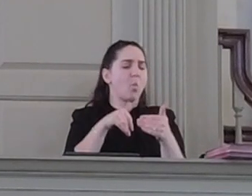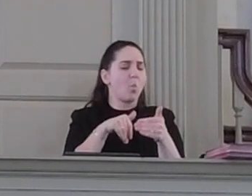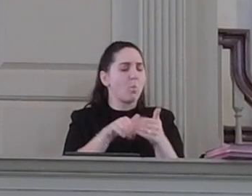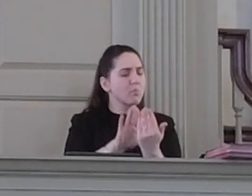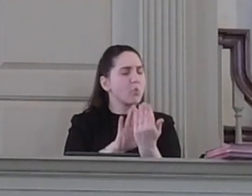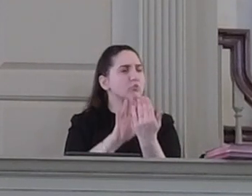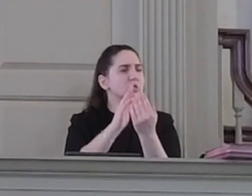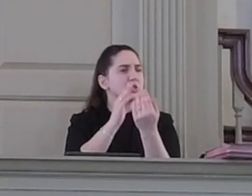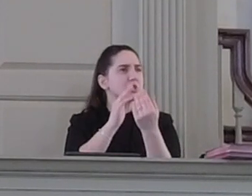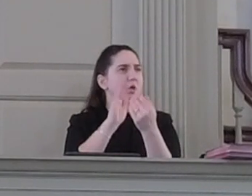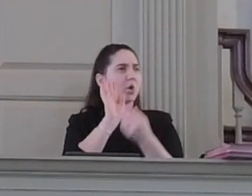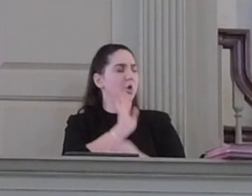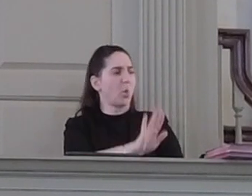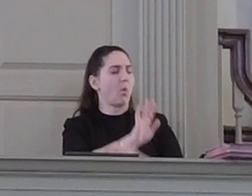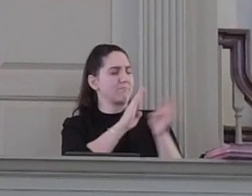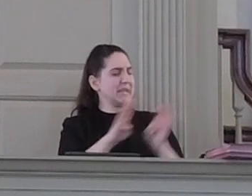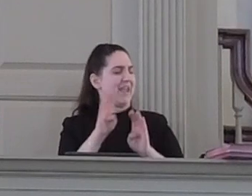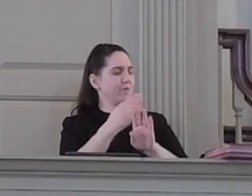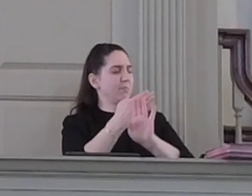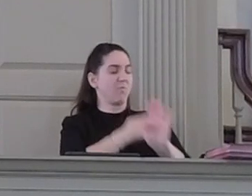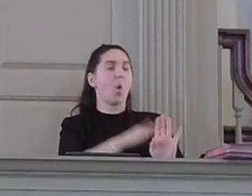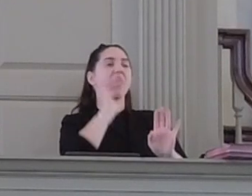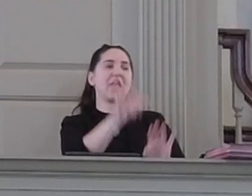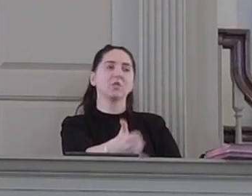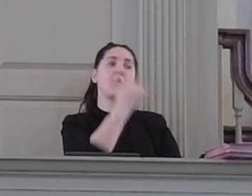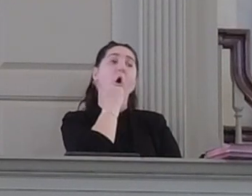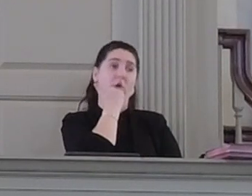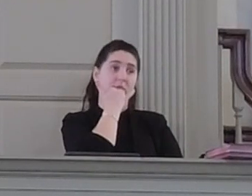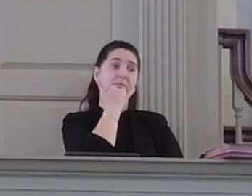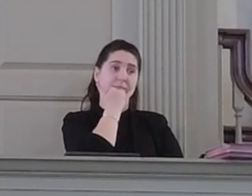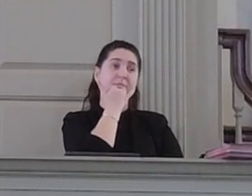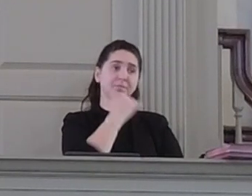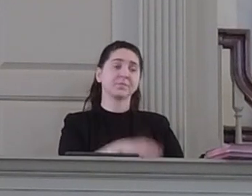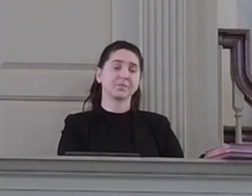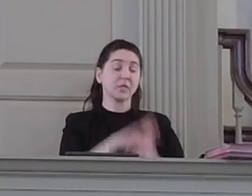they had been treated were wrong.